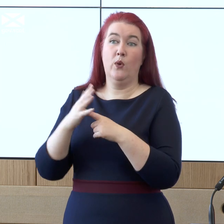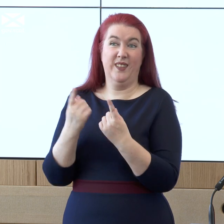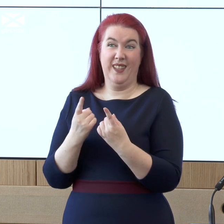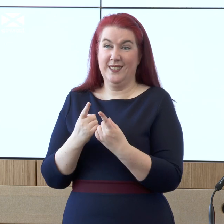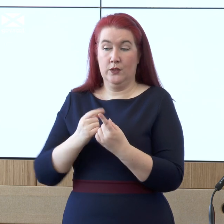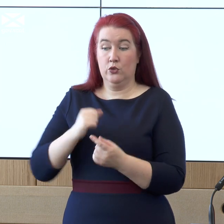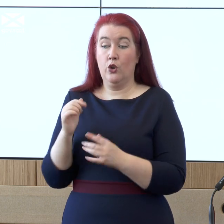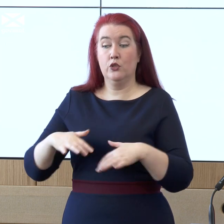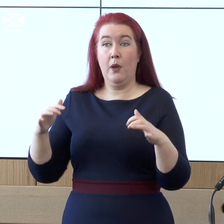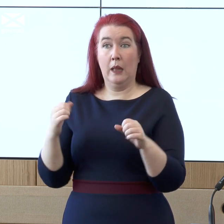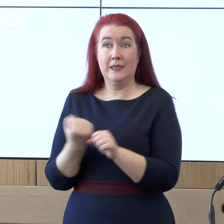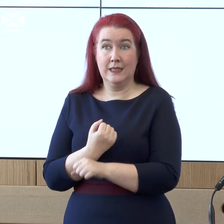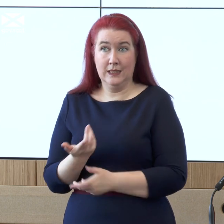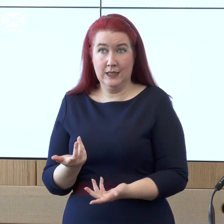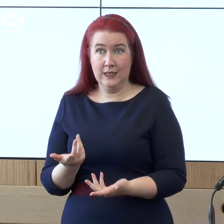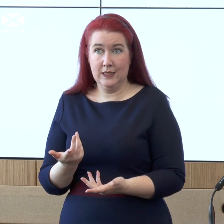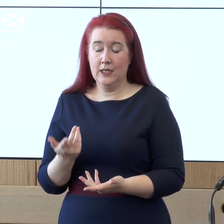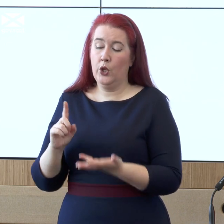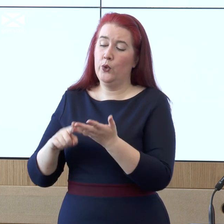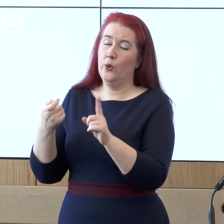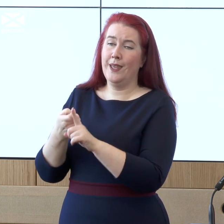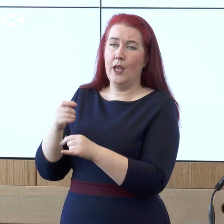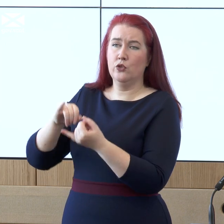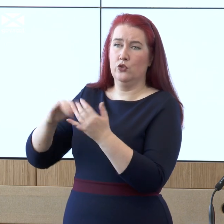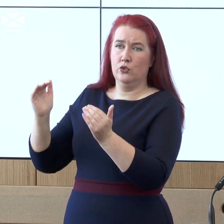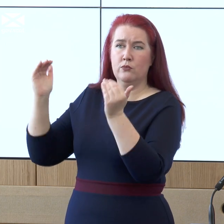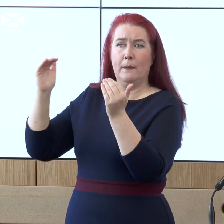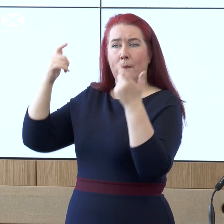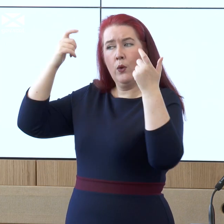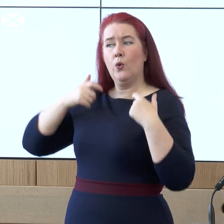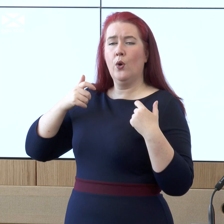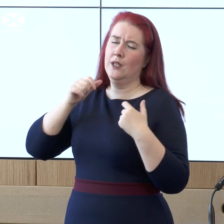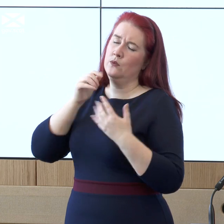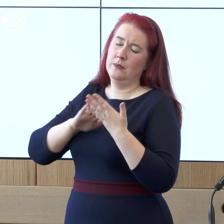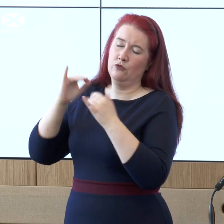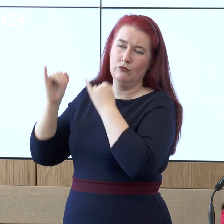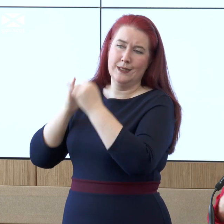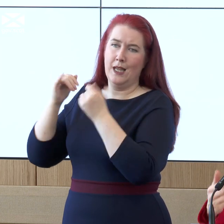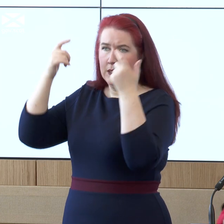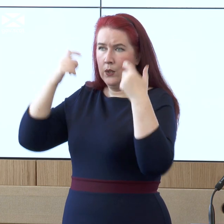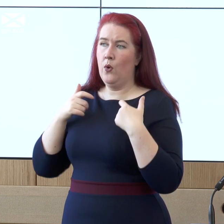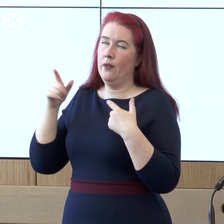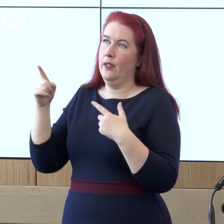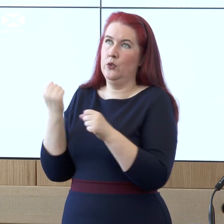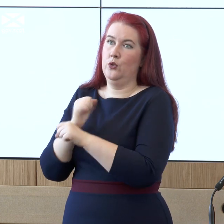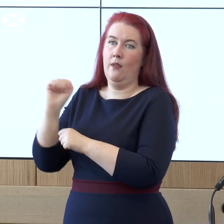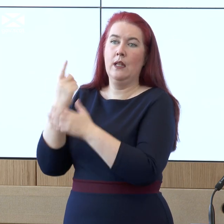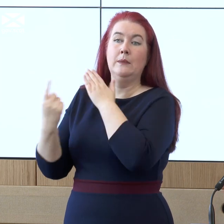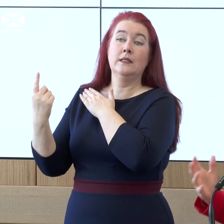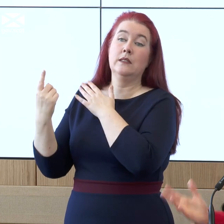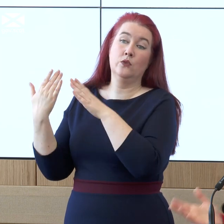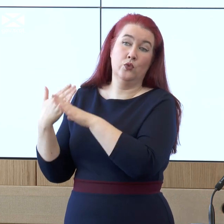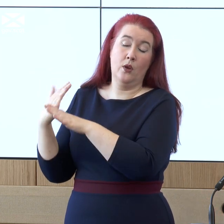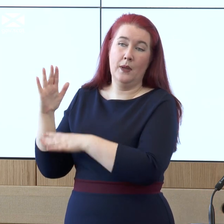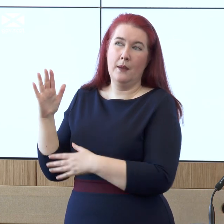lifetime. The UK Supreme Court, I'm not criticising the court in any way, shape or form, it's there to do its job independently. It